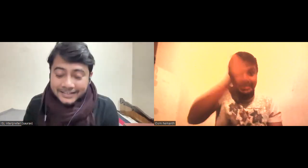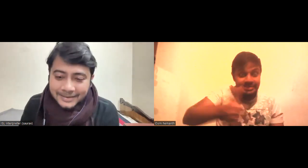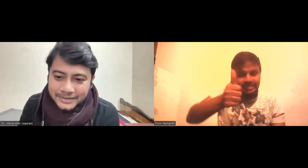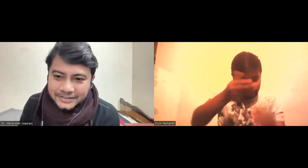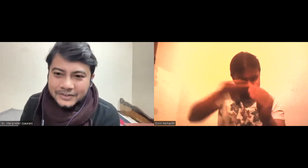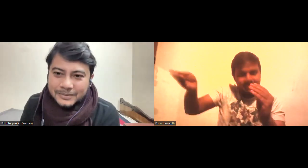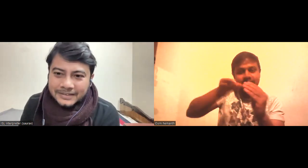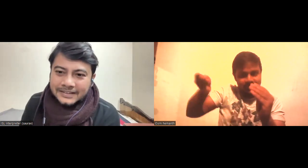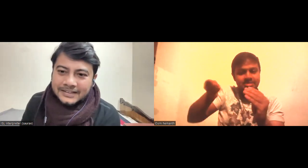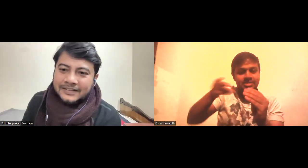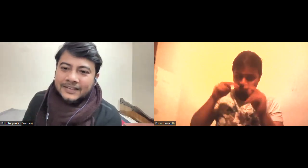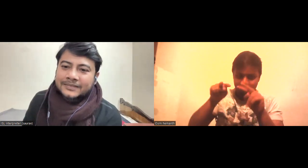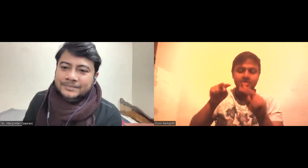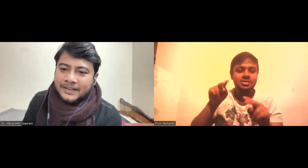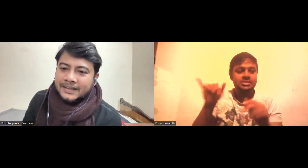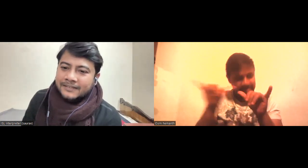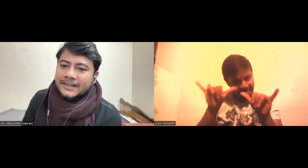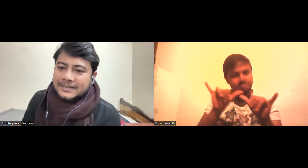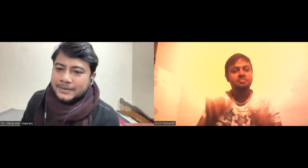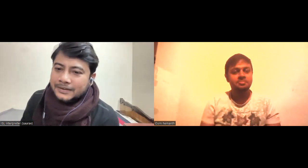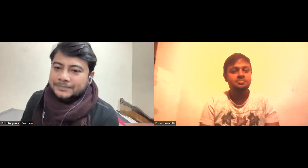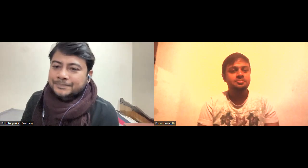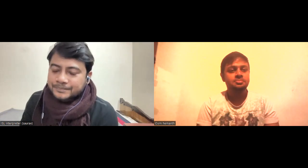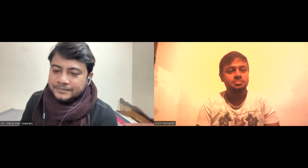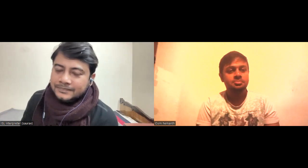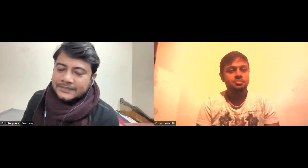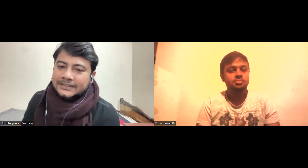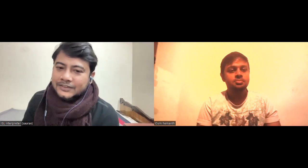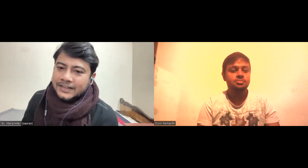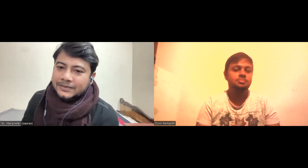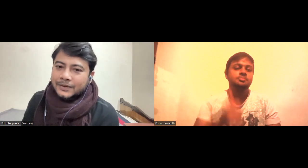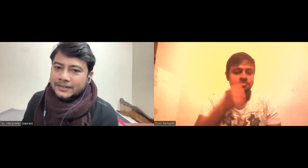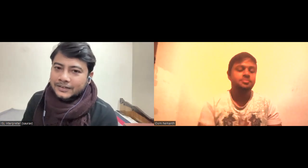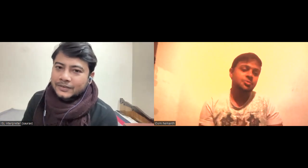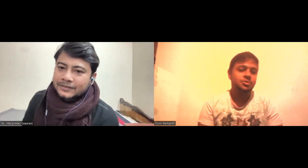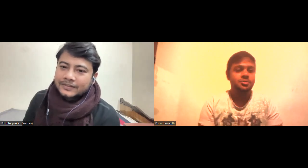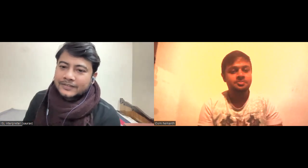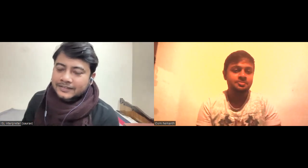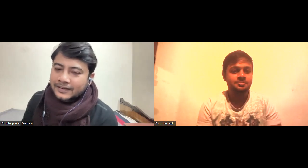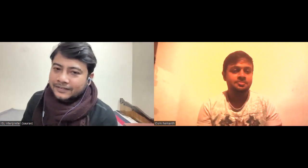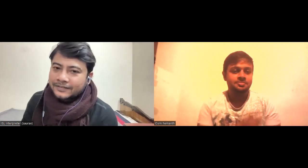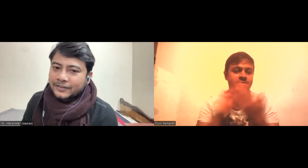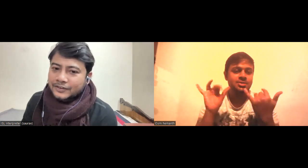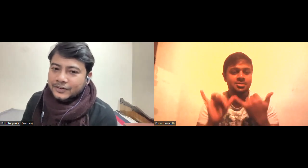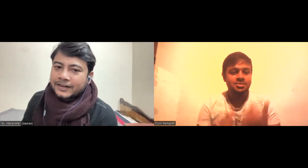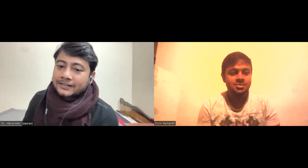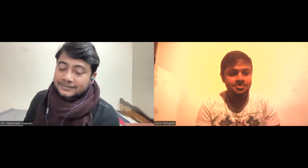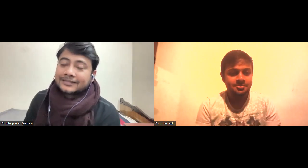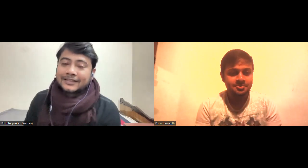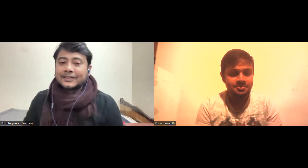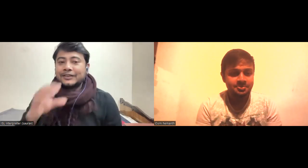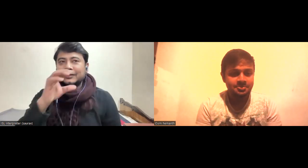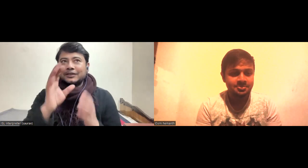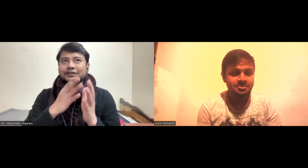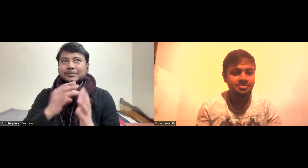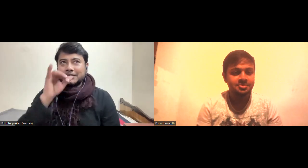Bhagavad Gita chapter 6 also, Mataji, there is something very similar. So that's what, I've also Yeah, tried. chapter 6